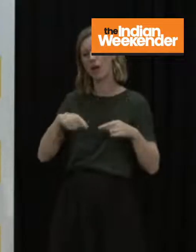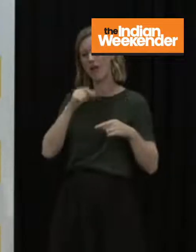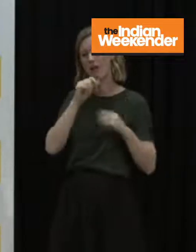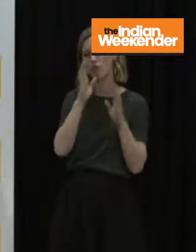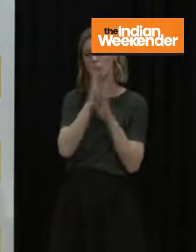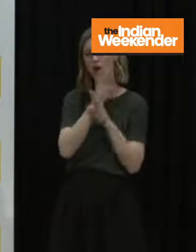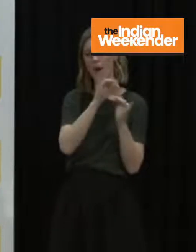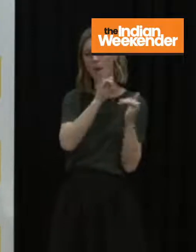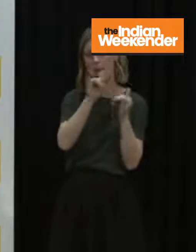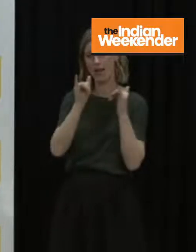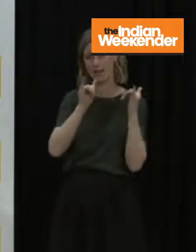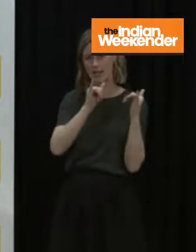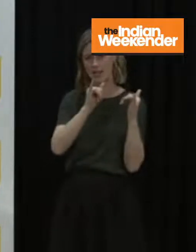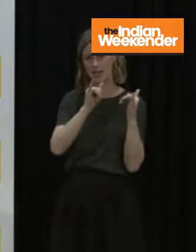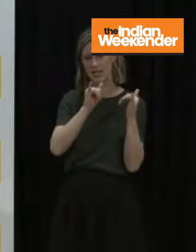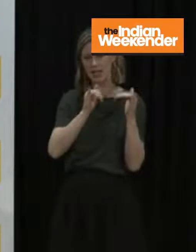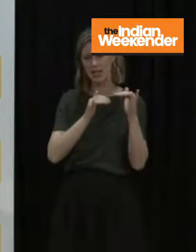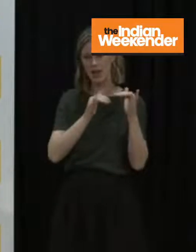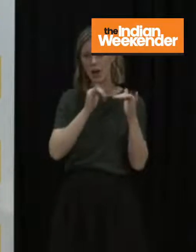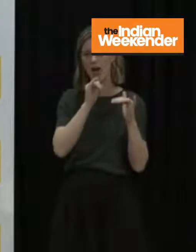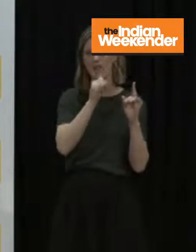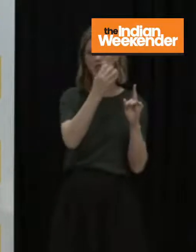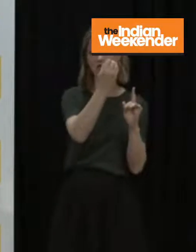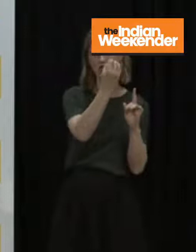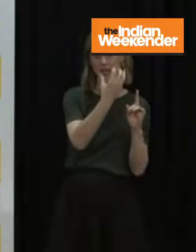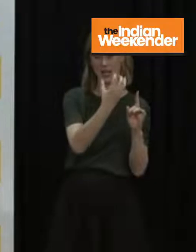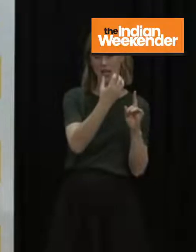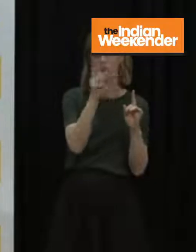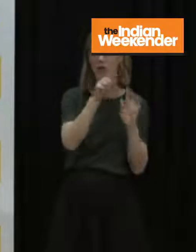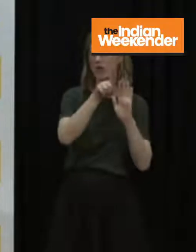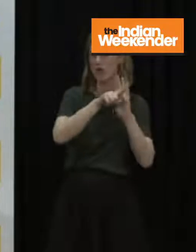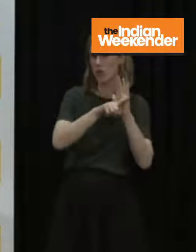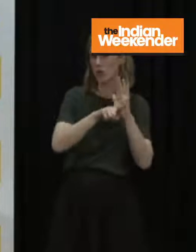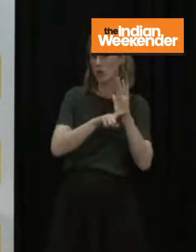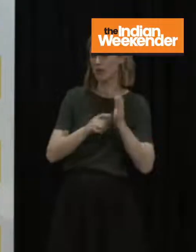private party or gathering under red, and under what conditions?